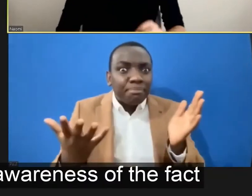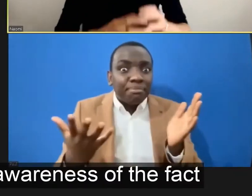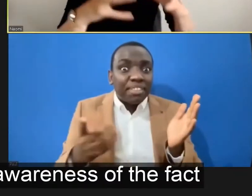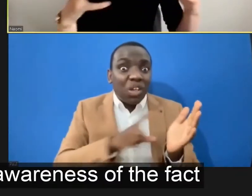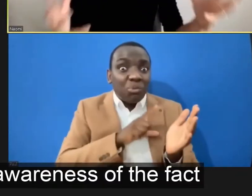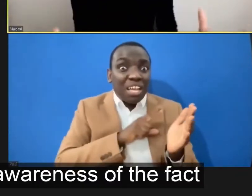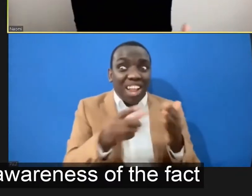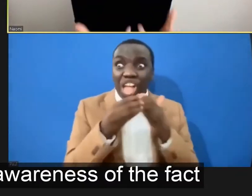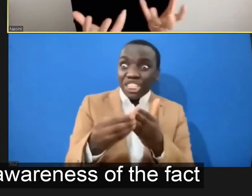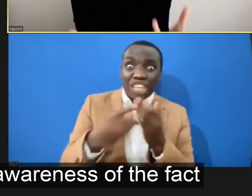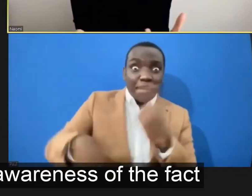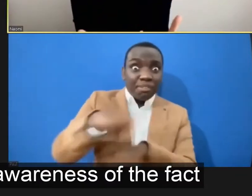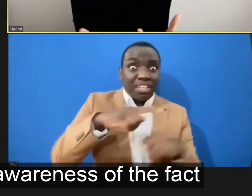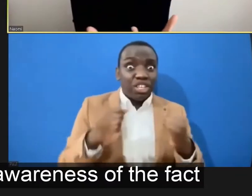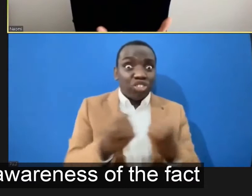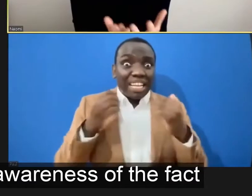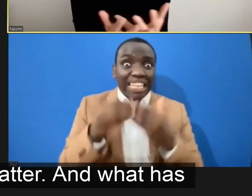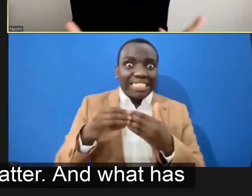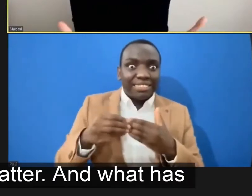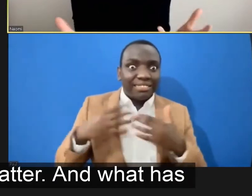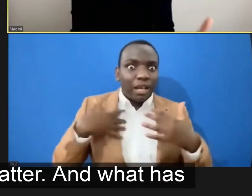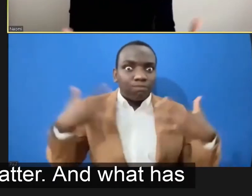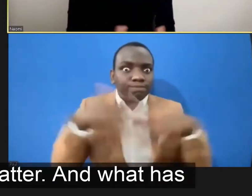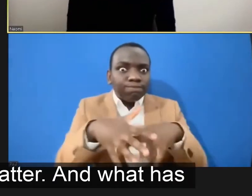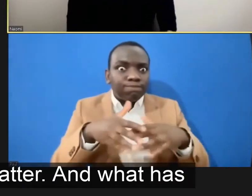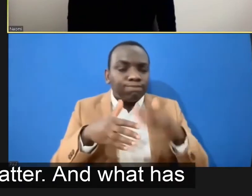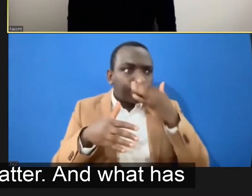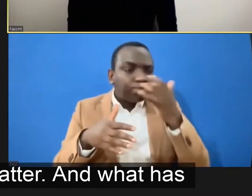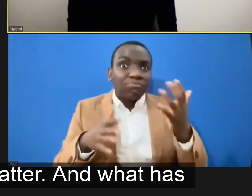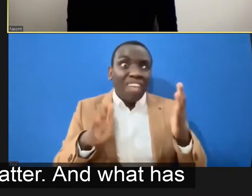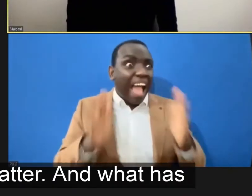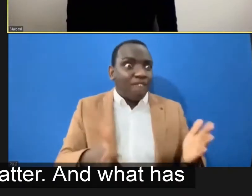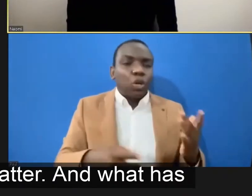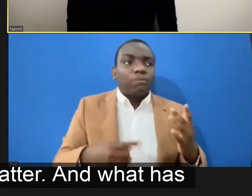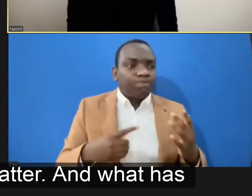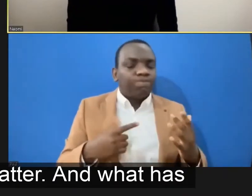Everything to try and increase awareness of the fact that Black people's lives matter.